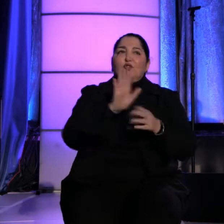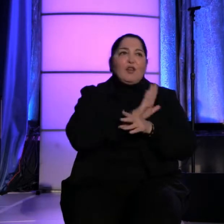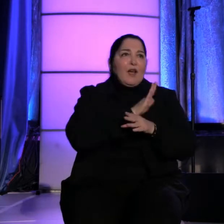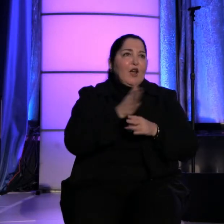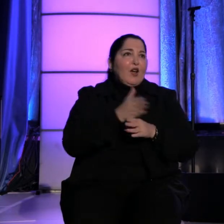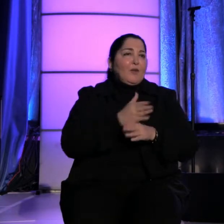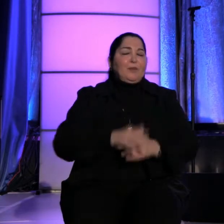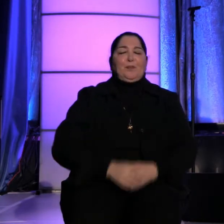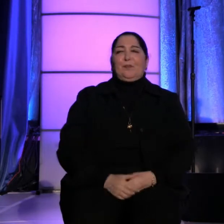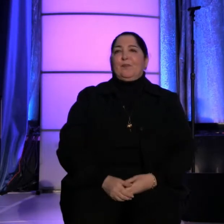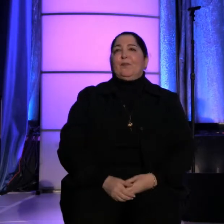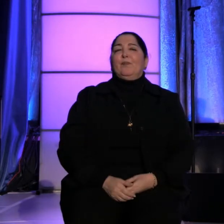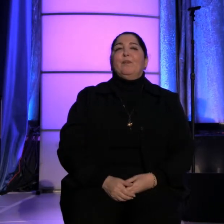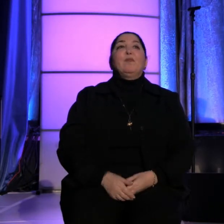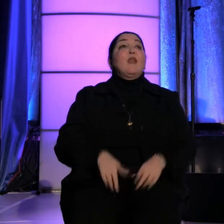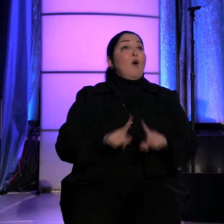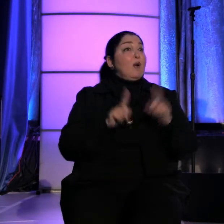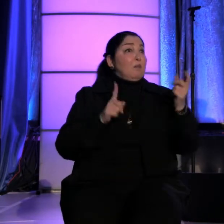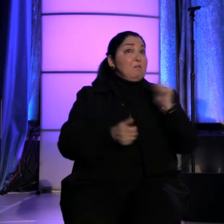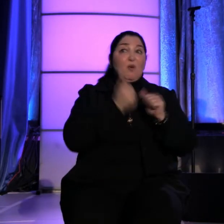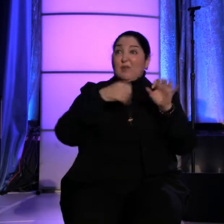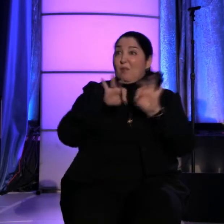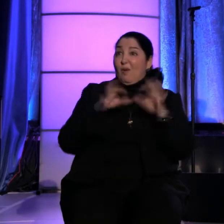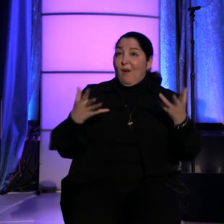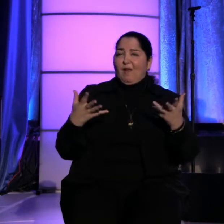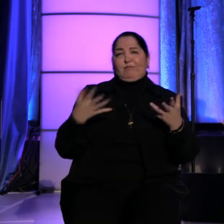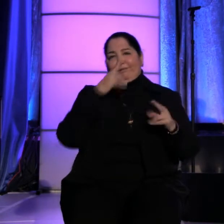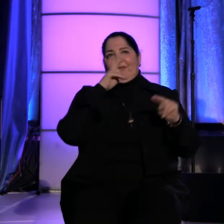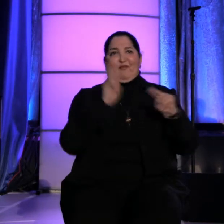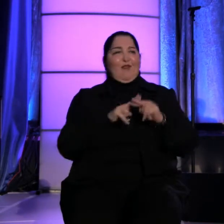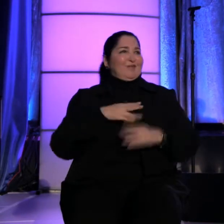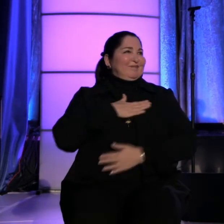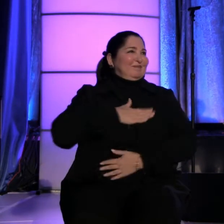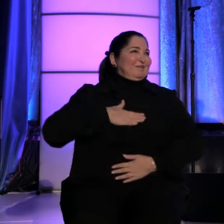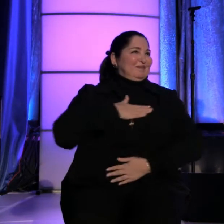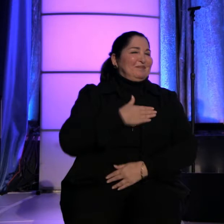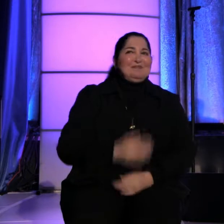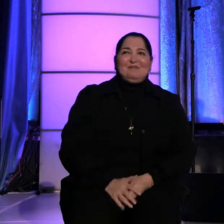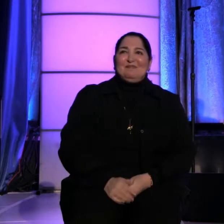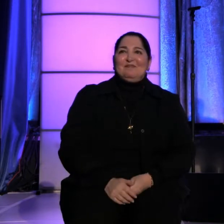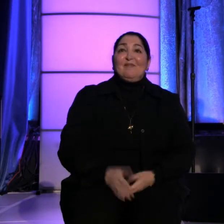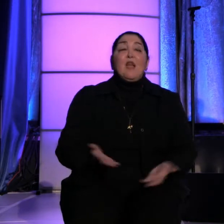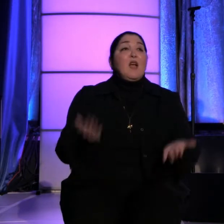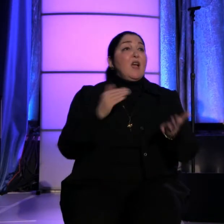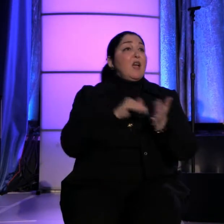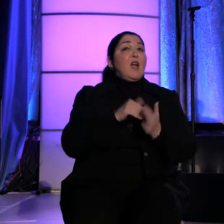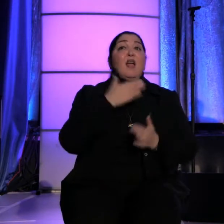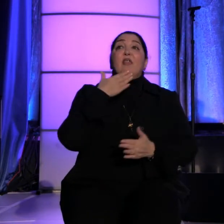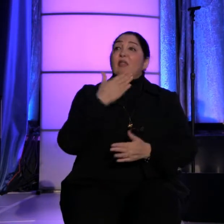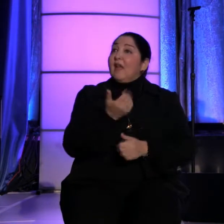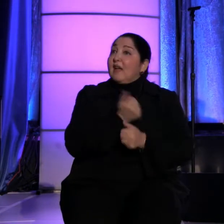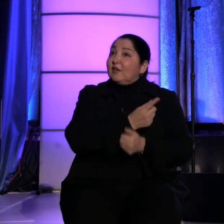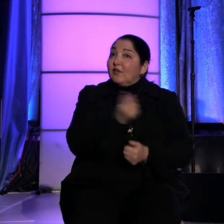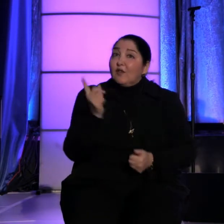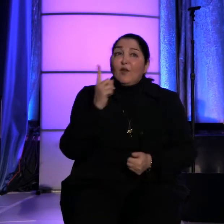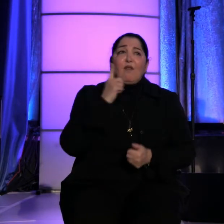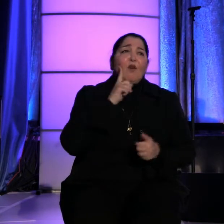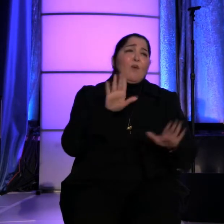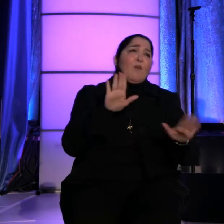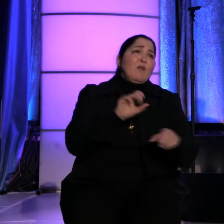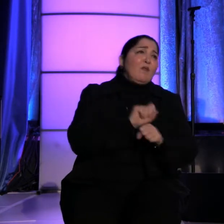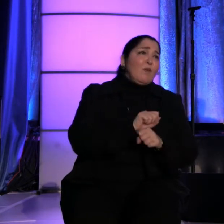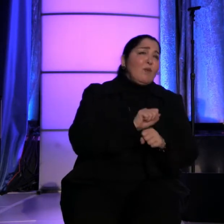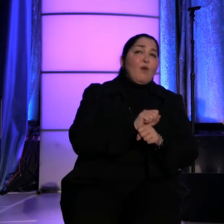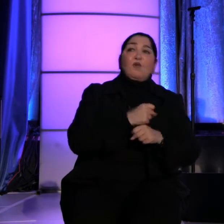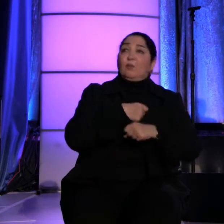And most importantly, have some fun. So again, thank each and every one of you for your good work and for making